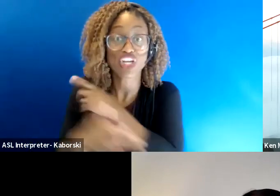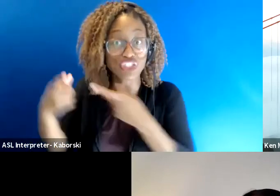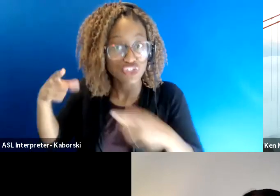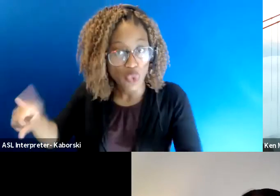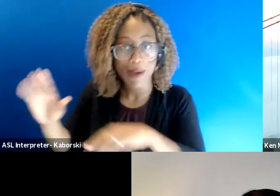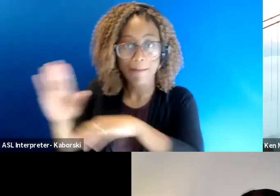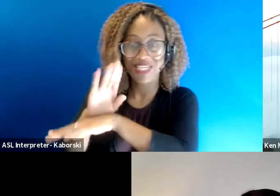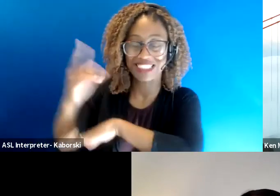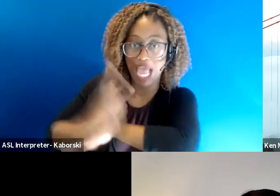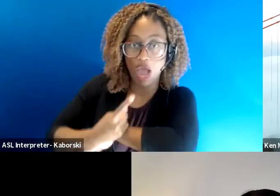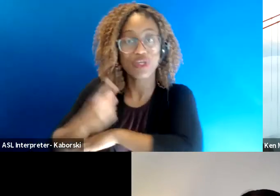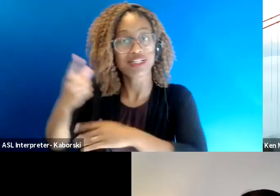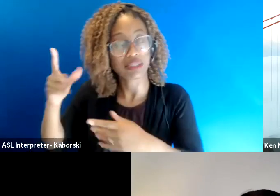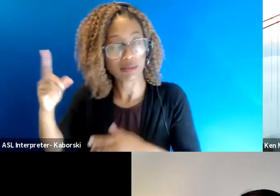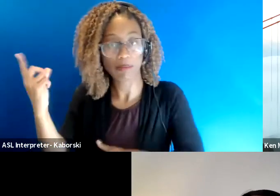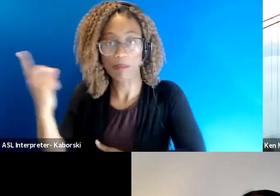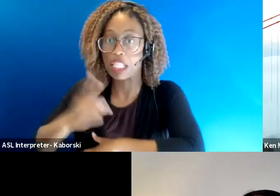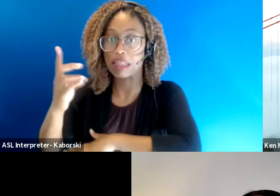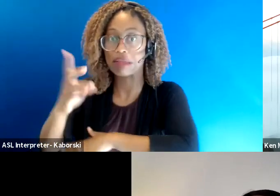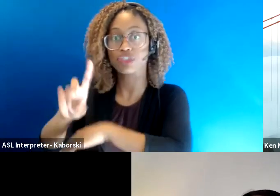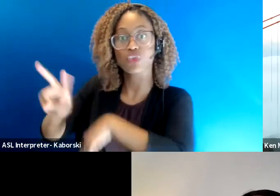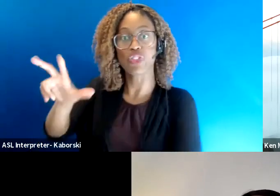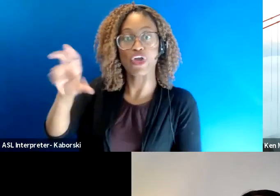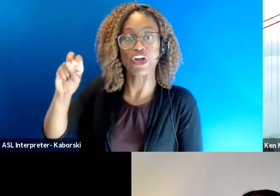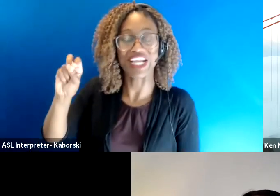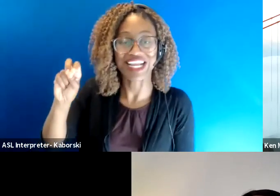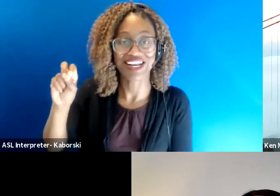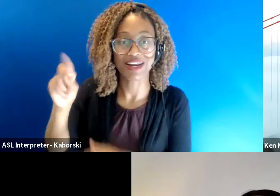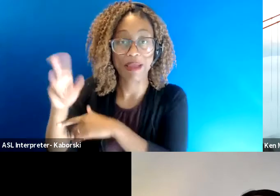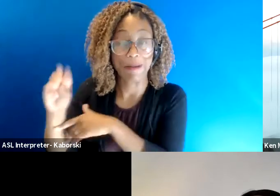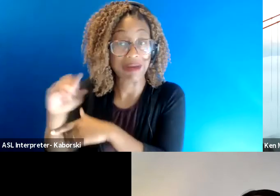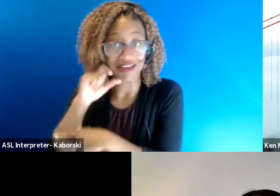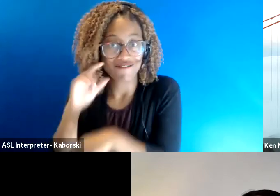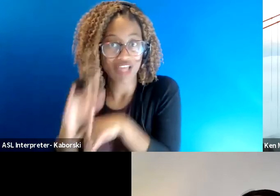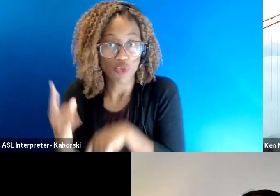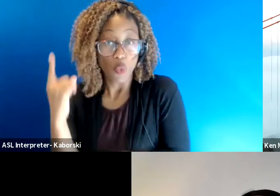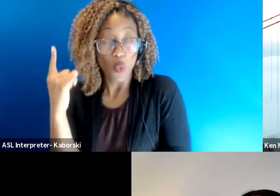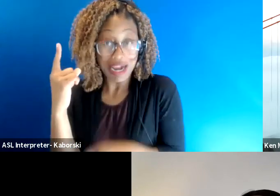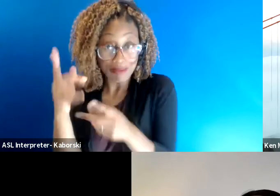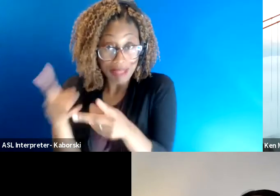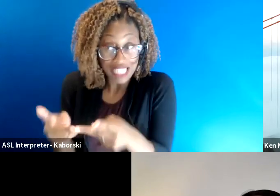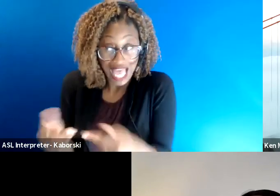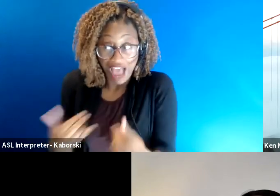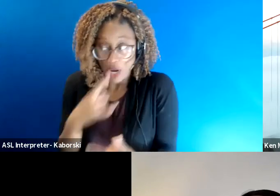of the afternoon. And it wasn't available.